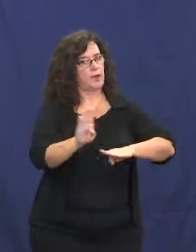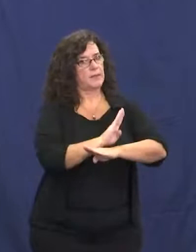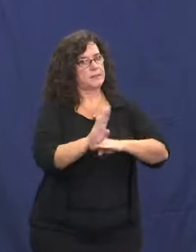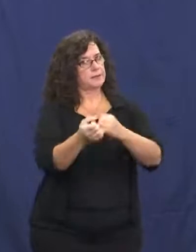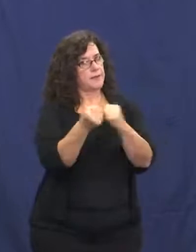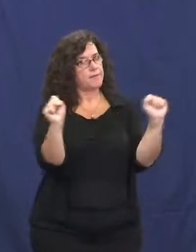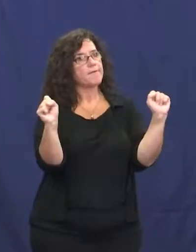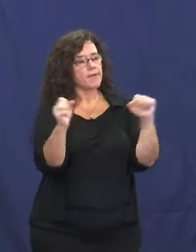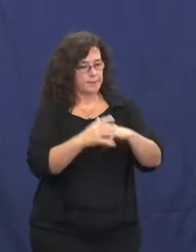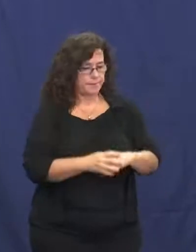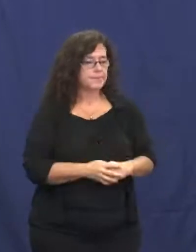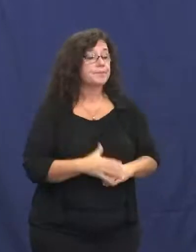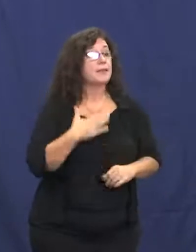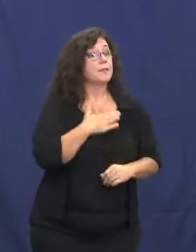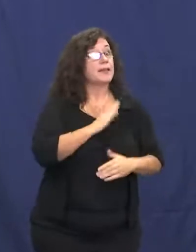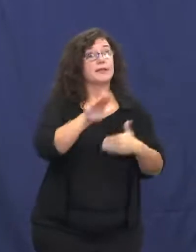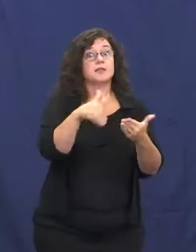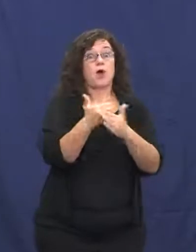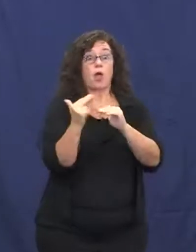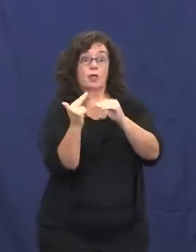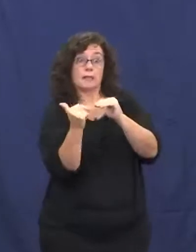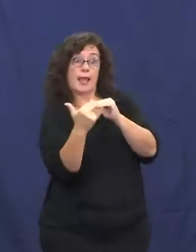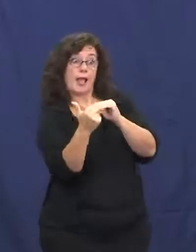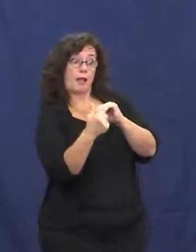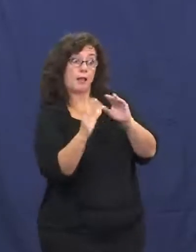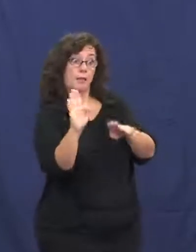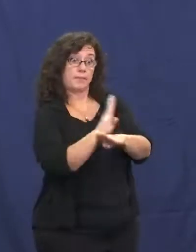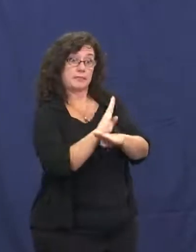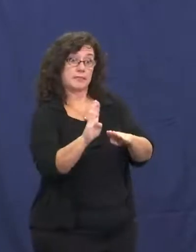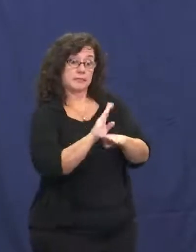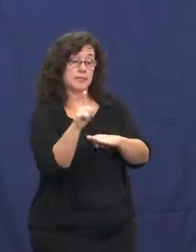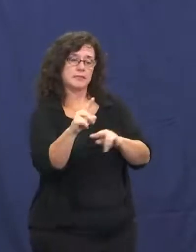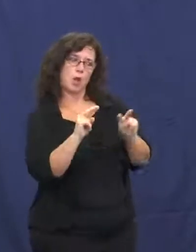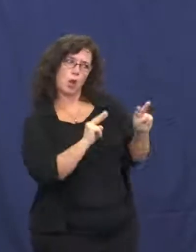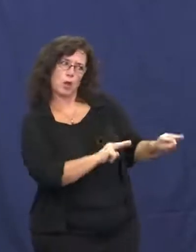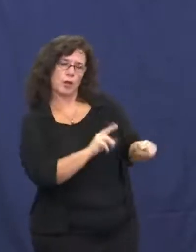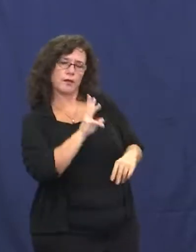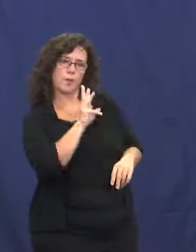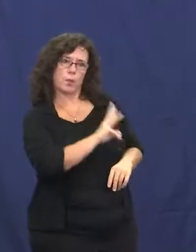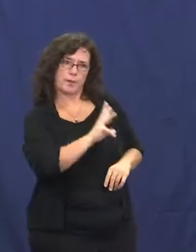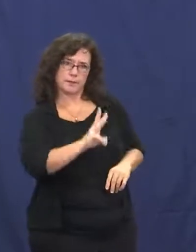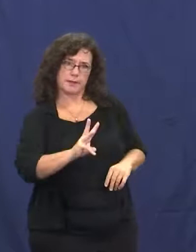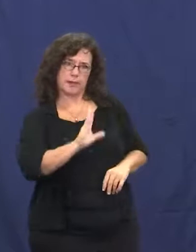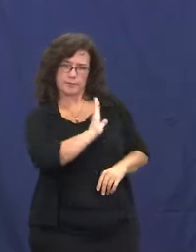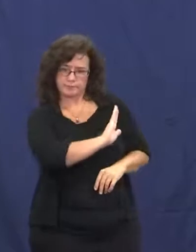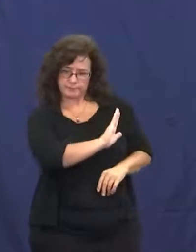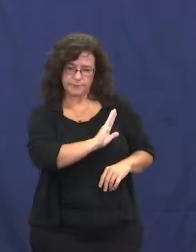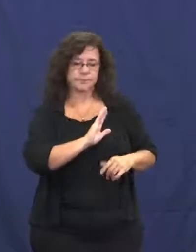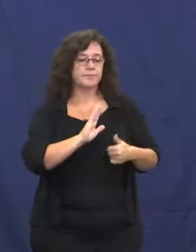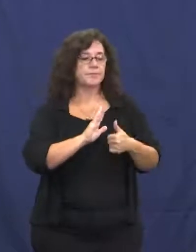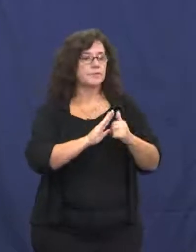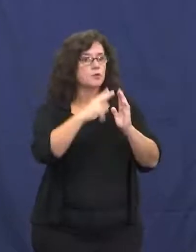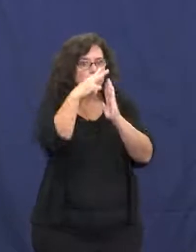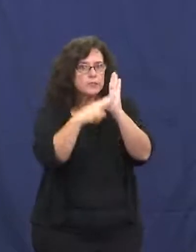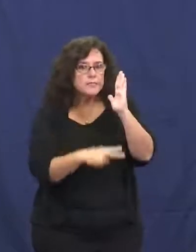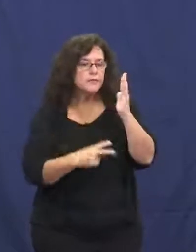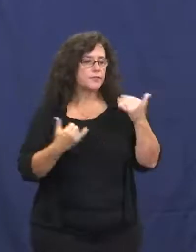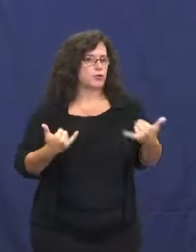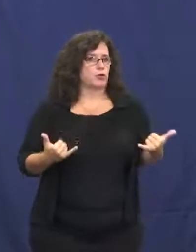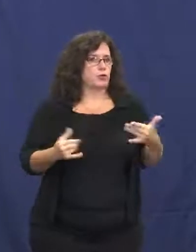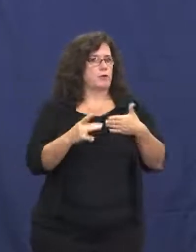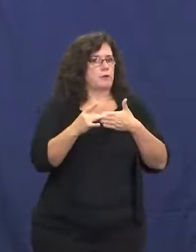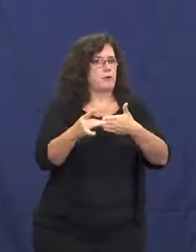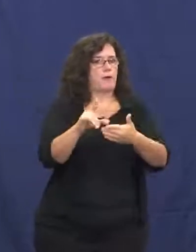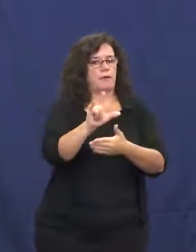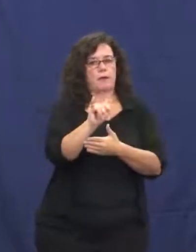salon operators to visit the state's website and familiarize themselves, if they're not, with the current guidelines